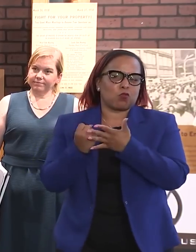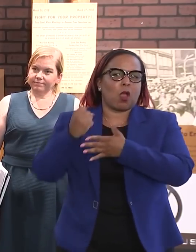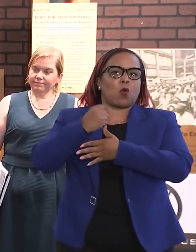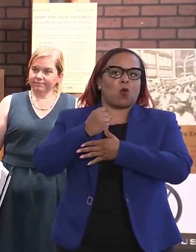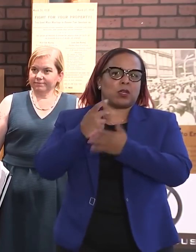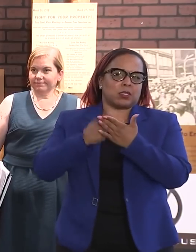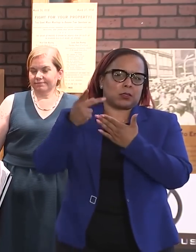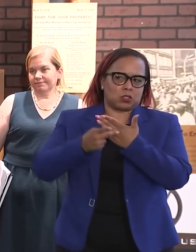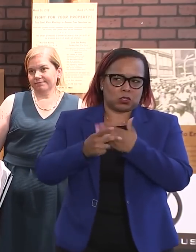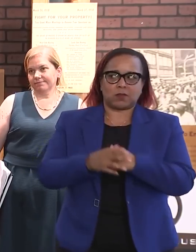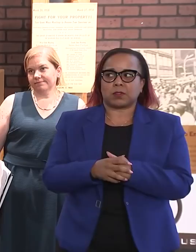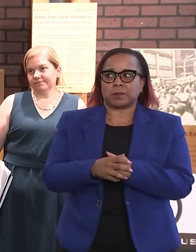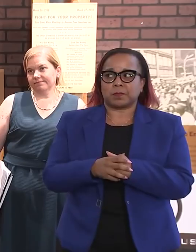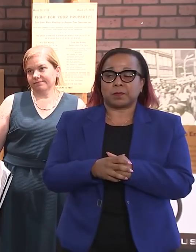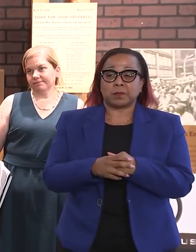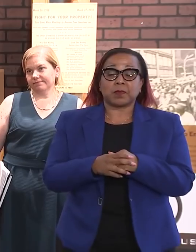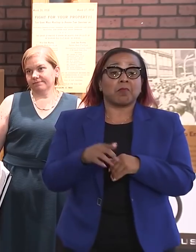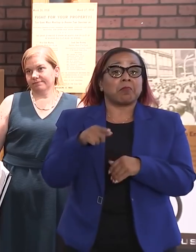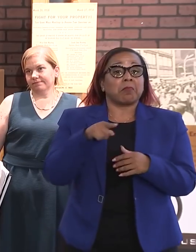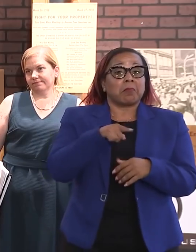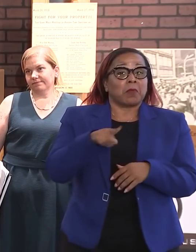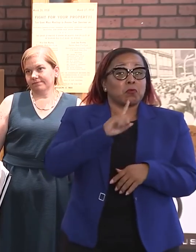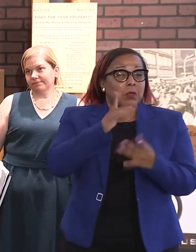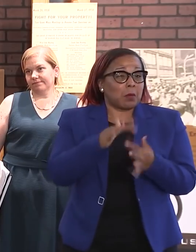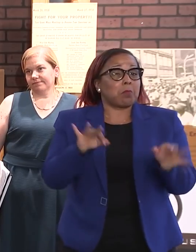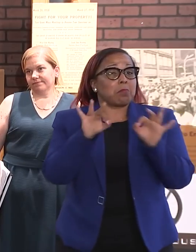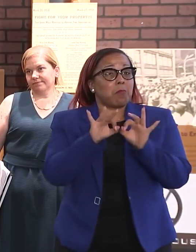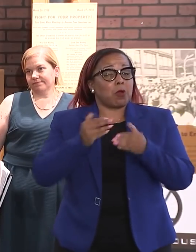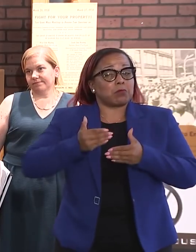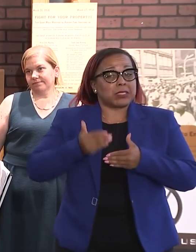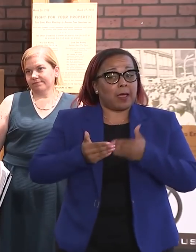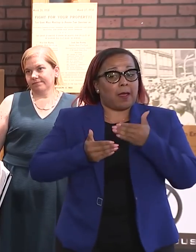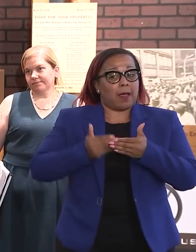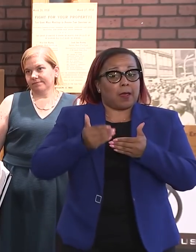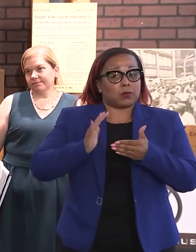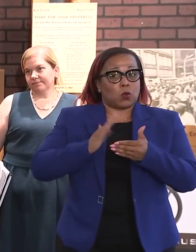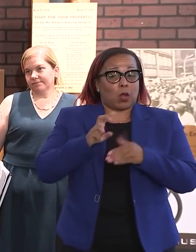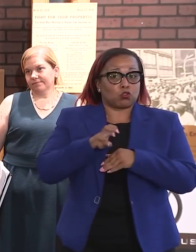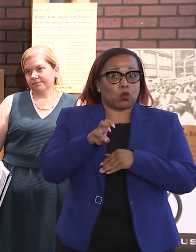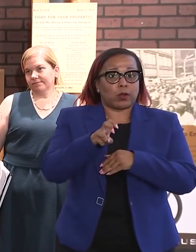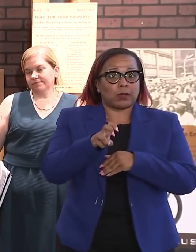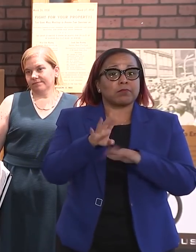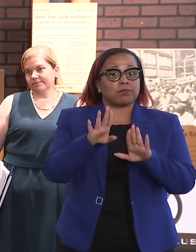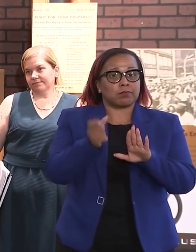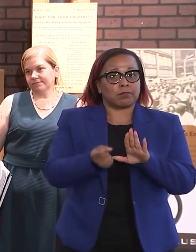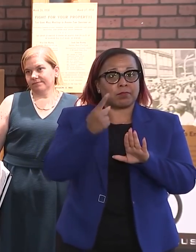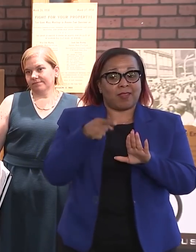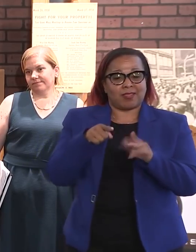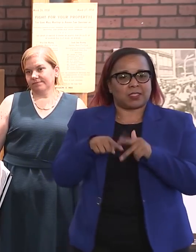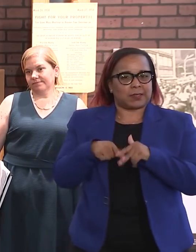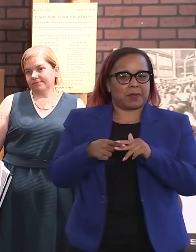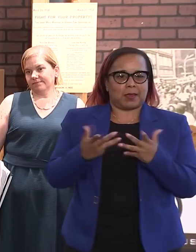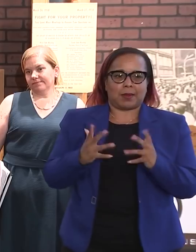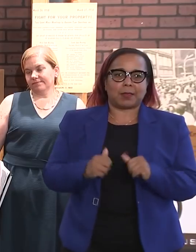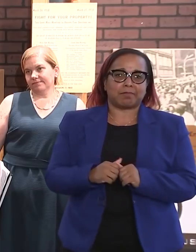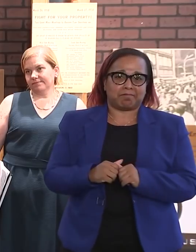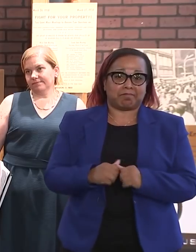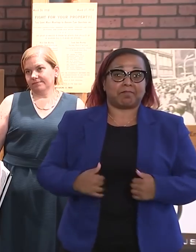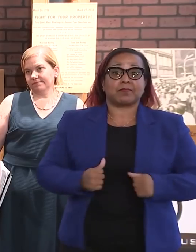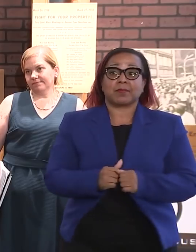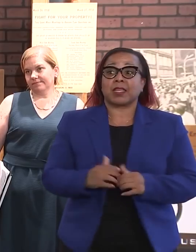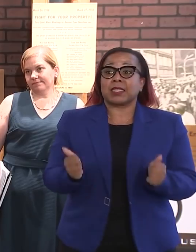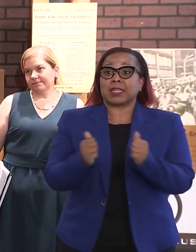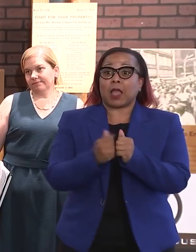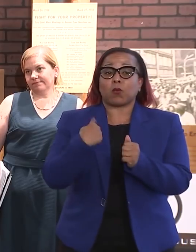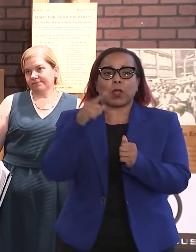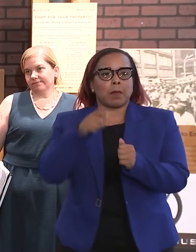and initiatives. While these are really important steps on our journey, I'll note they are just a beginning.